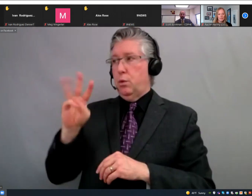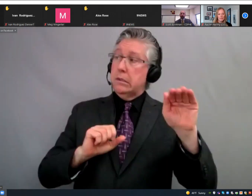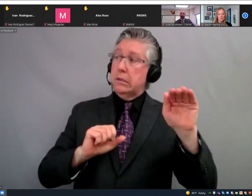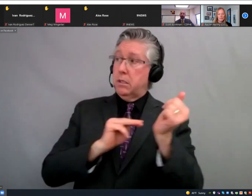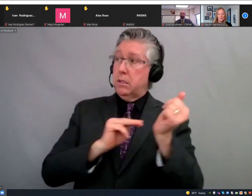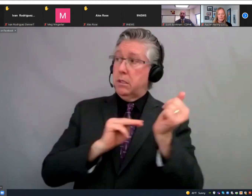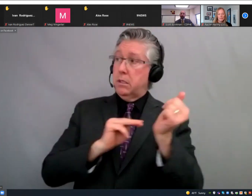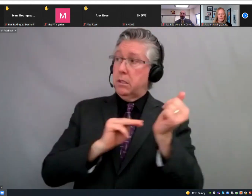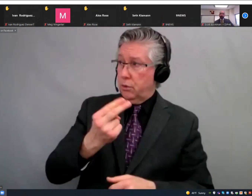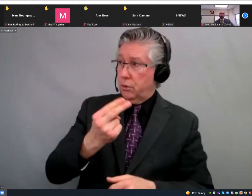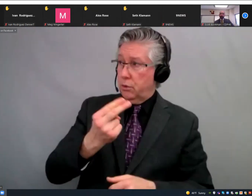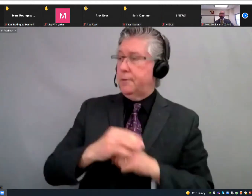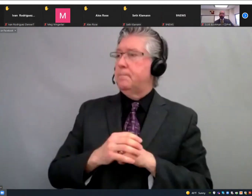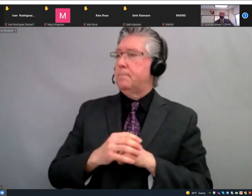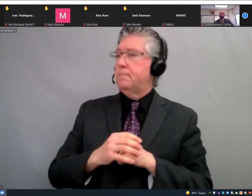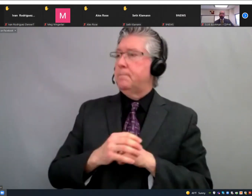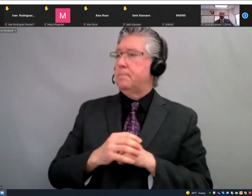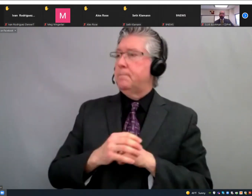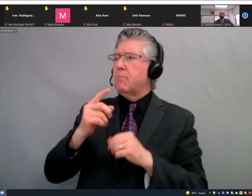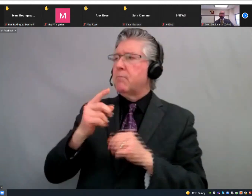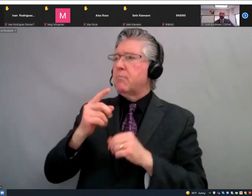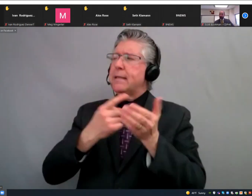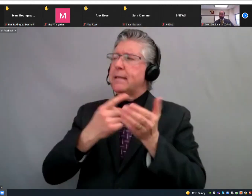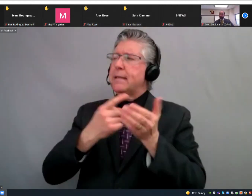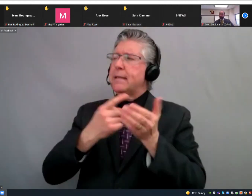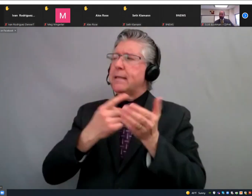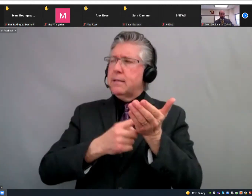if you could talk a little bit about the subvariant,